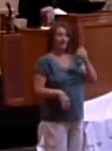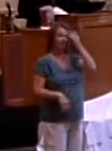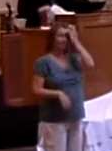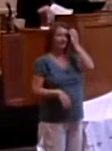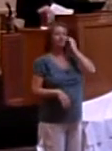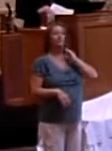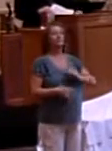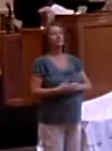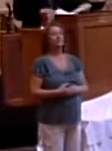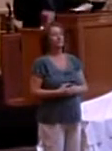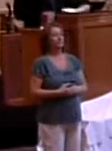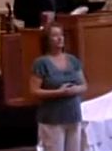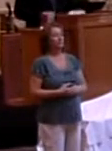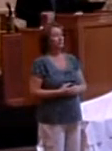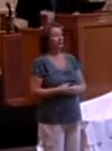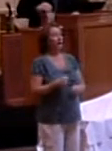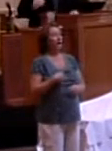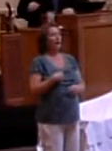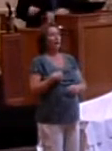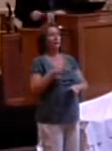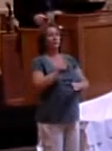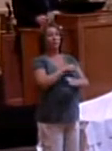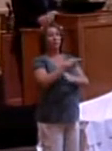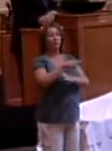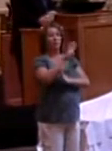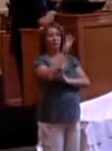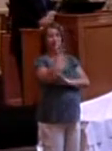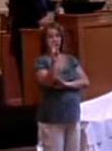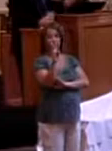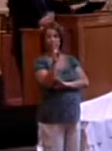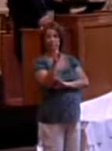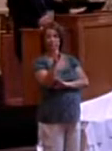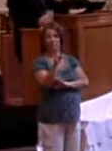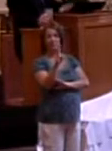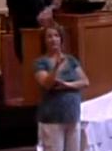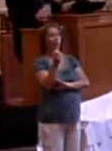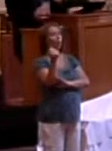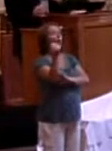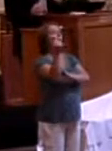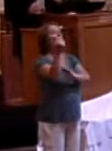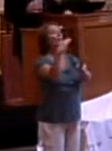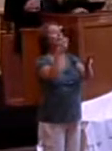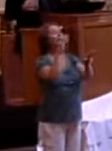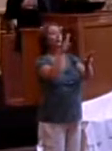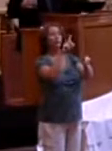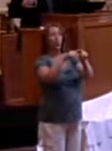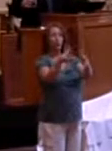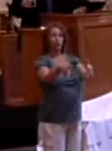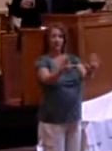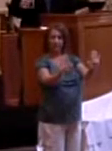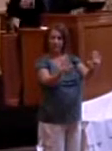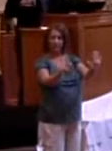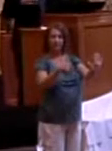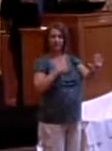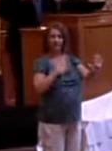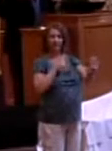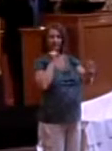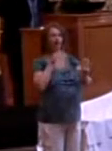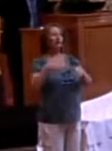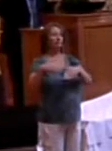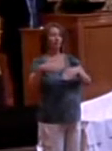to Psalm 46. You guys want to turn, hold the Hebrews. Don't lose that. It's probably not going anywhere,